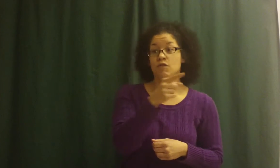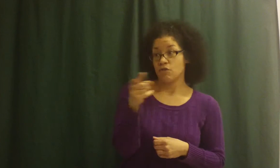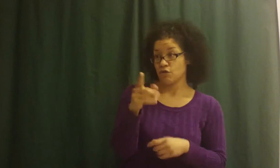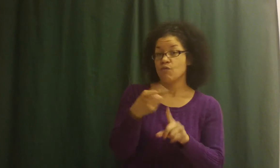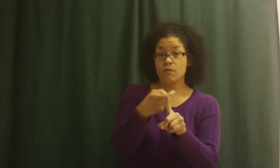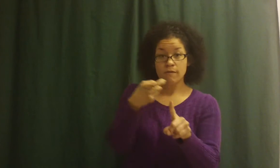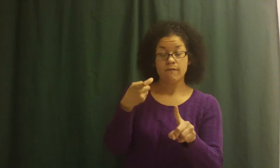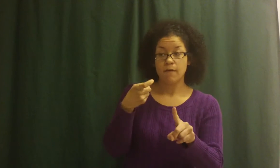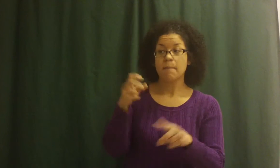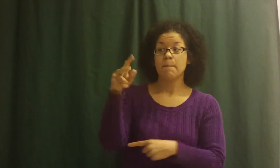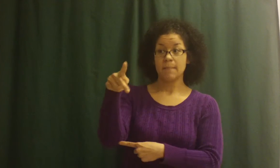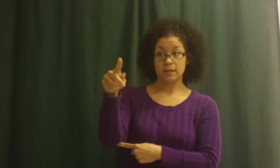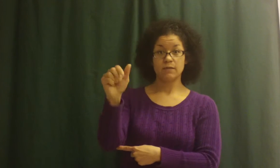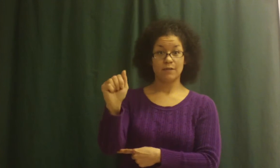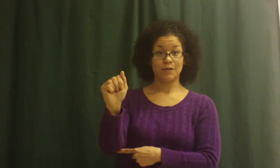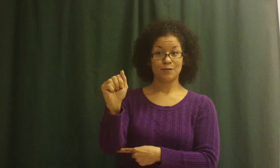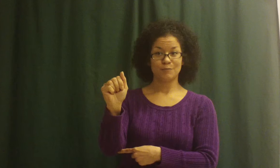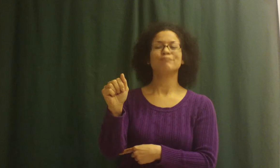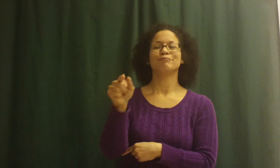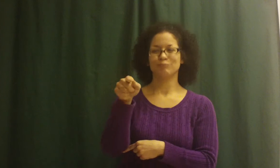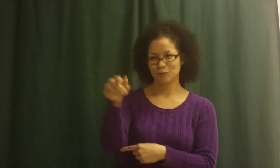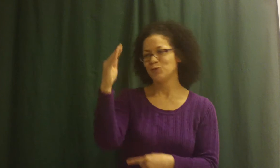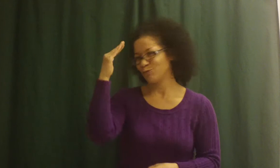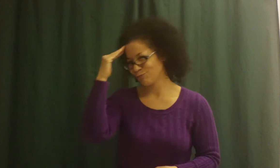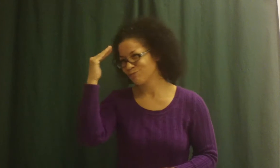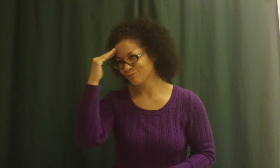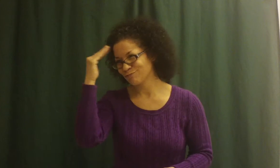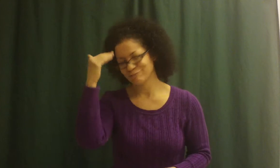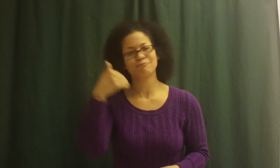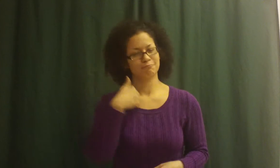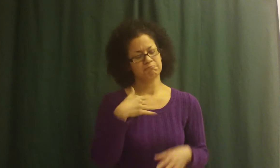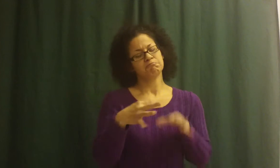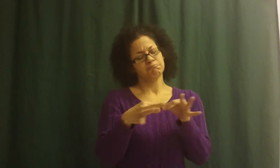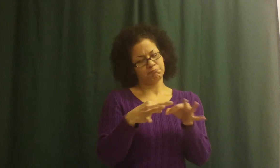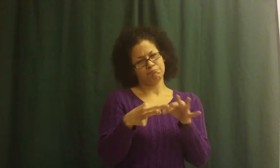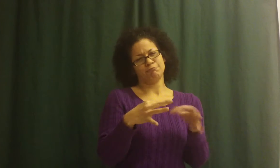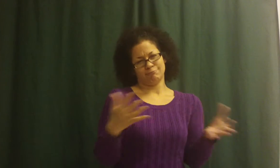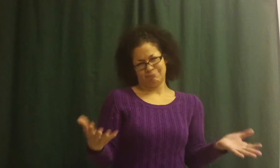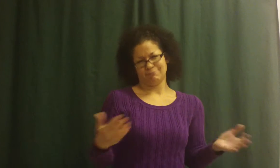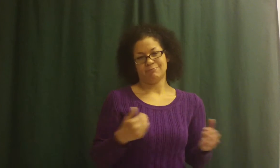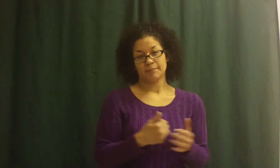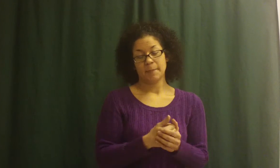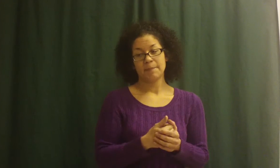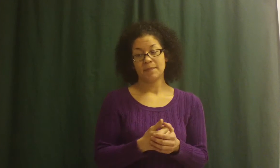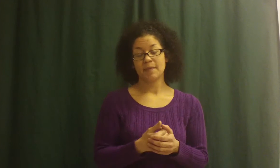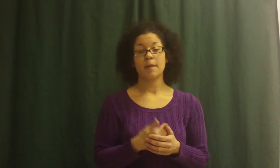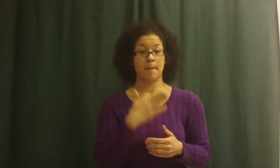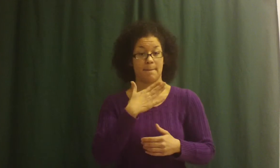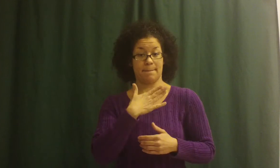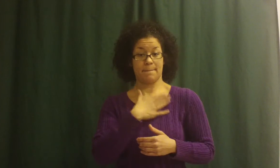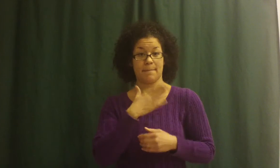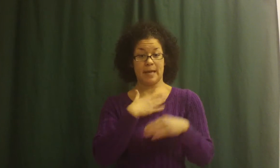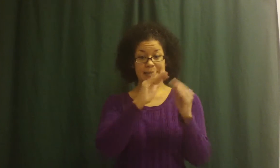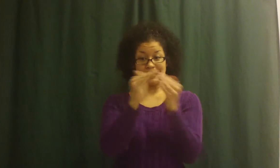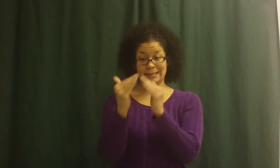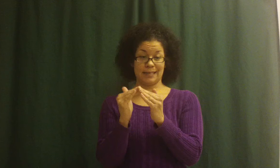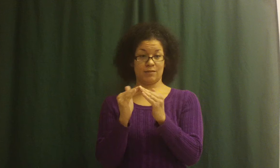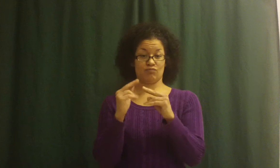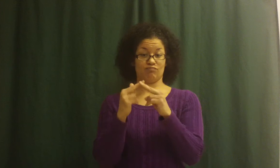talking about. But this is how Altoona was set up. Well, we lived in Altoona, and